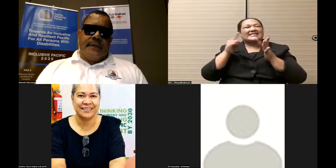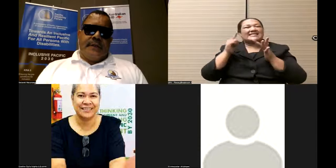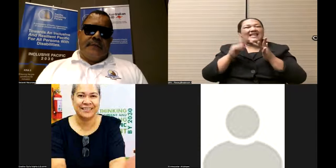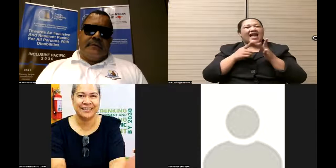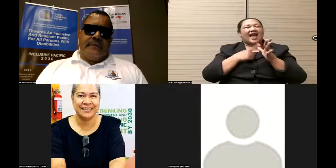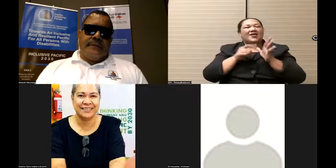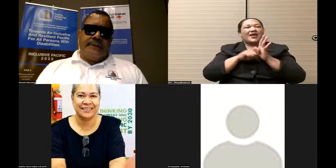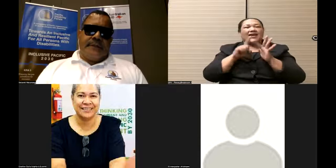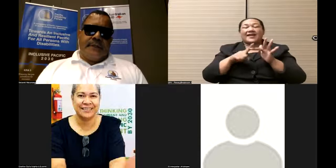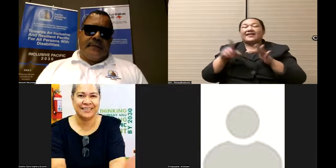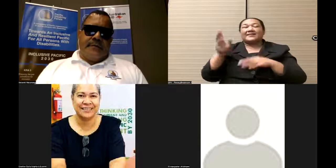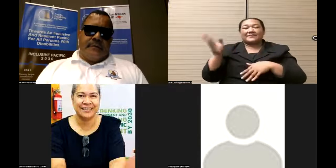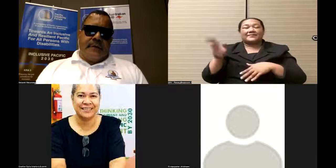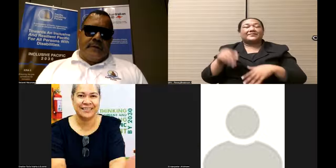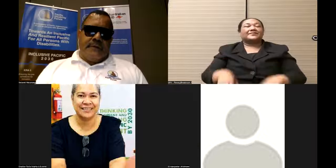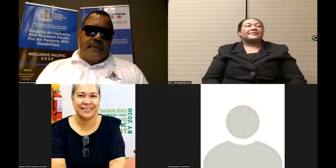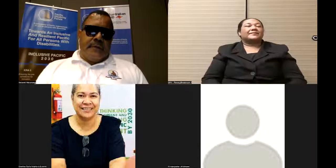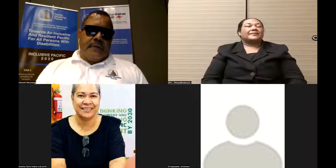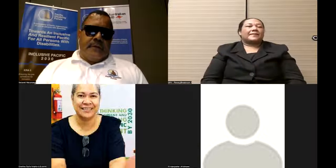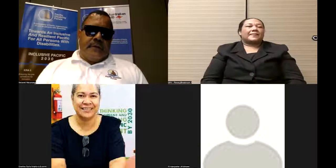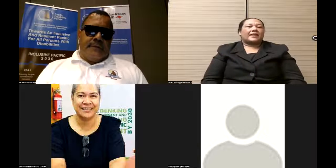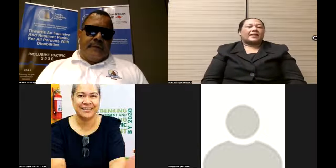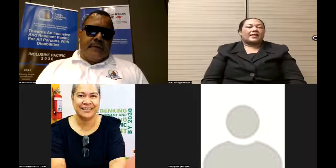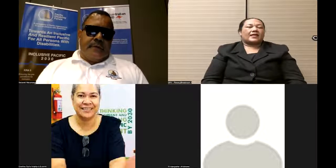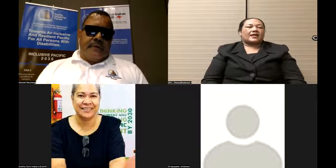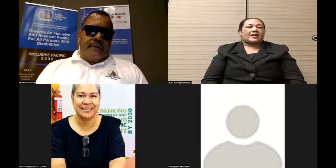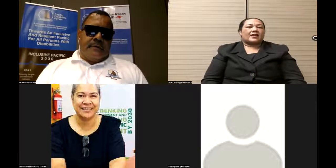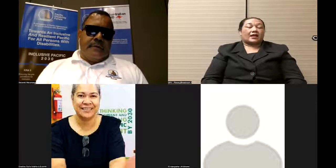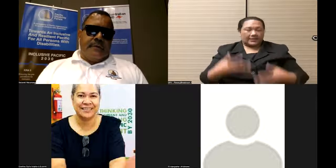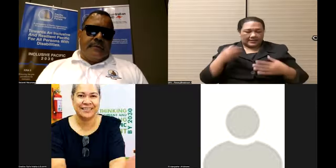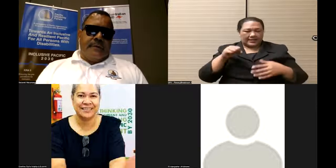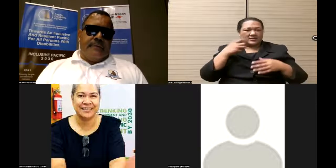virtually, to you, Dr. Michelle, and to you,